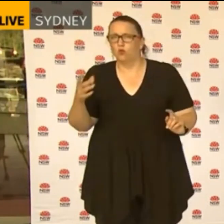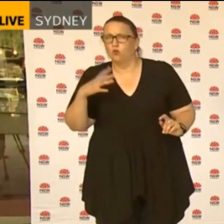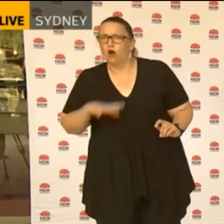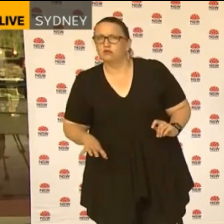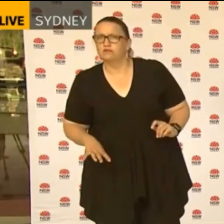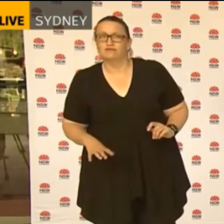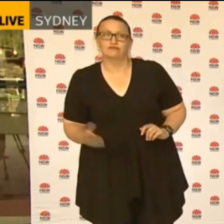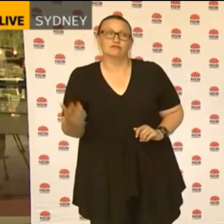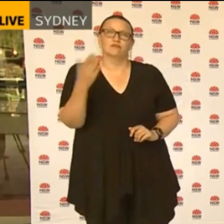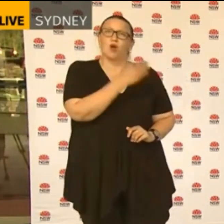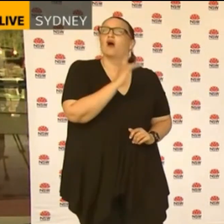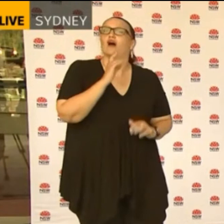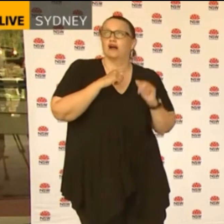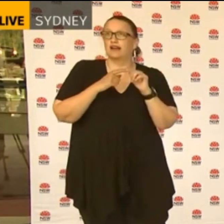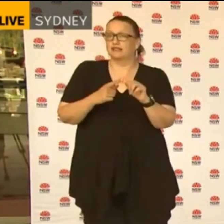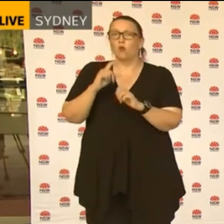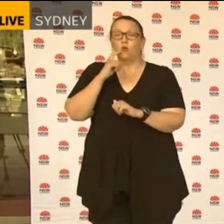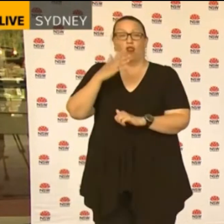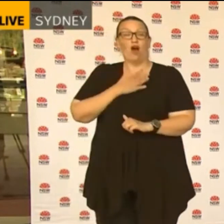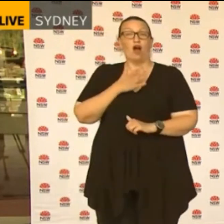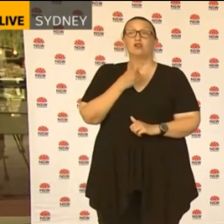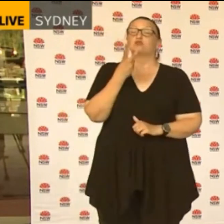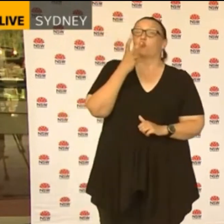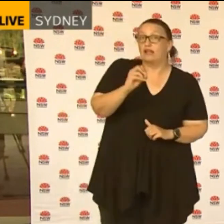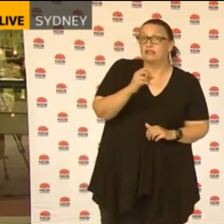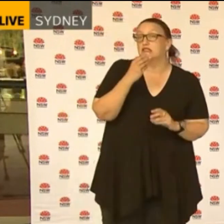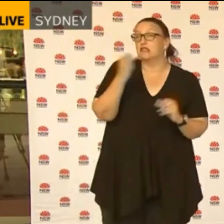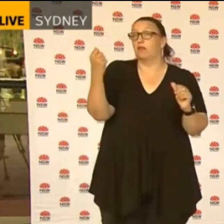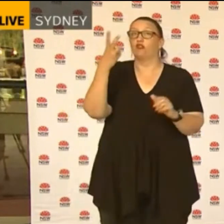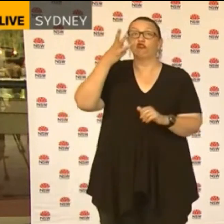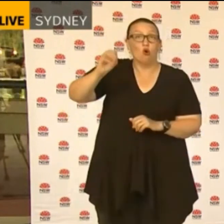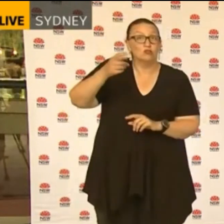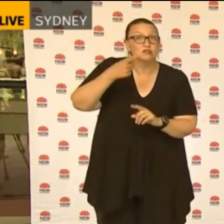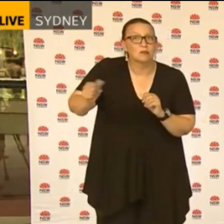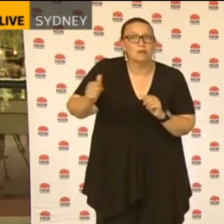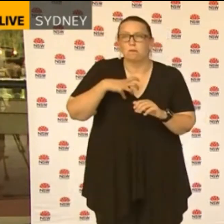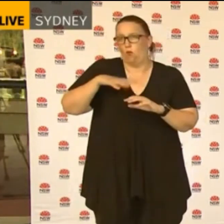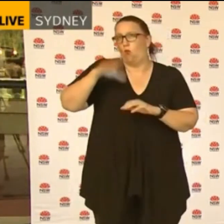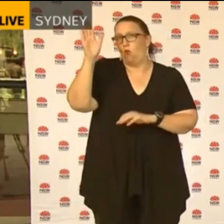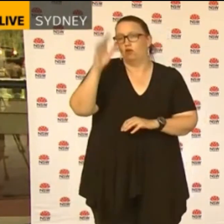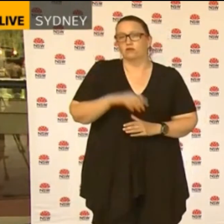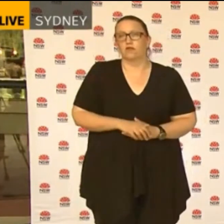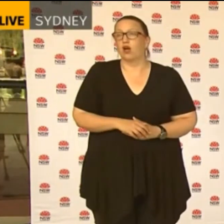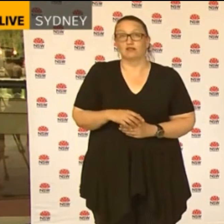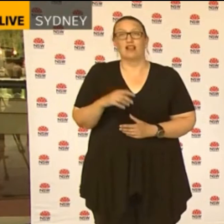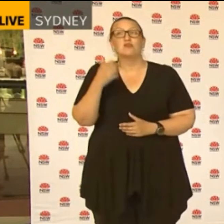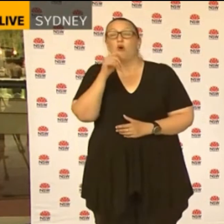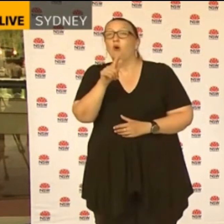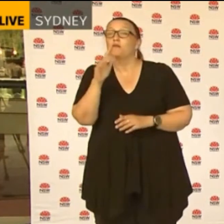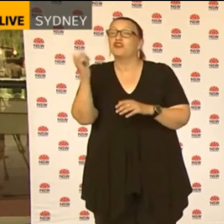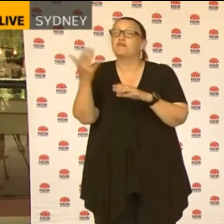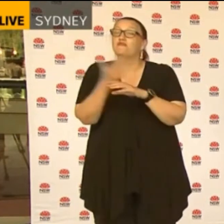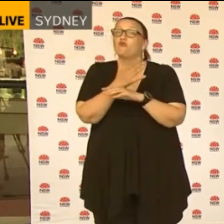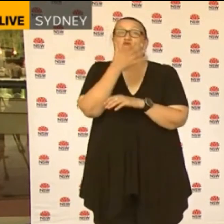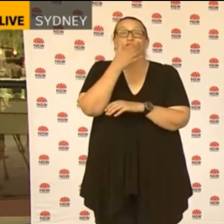number 2 in front and even higher, but that's been the target, but as high as possible. We don't expect to have those really high numbers we